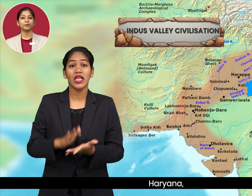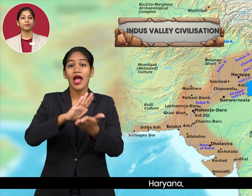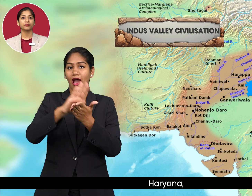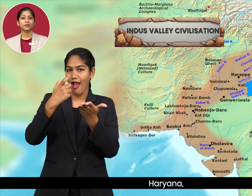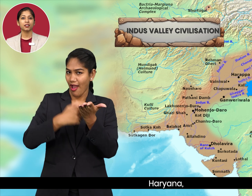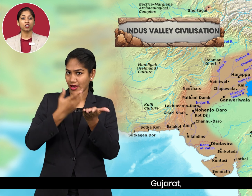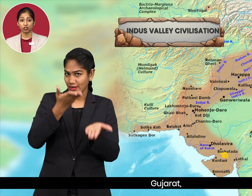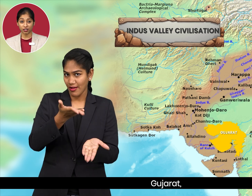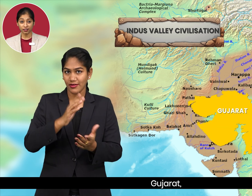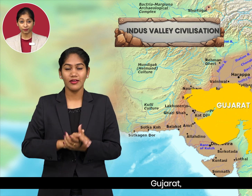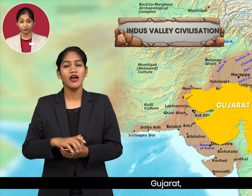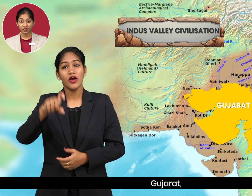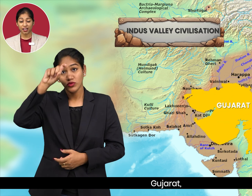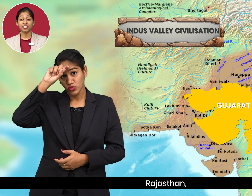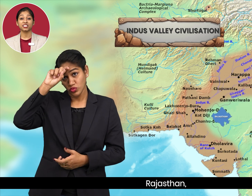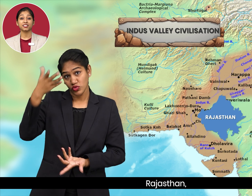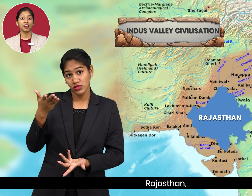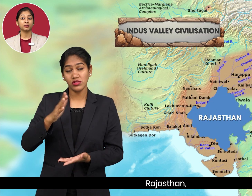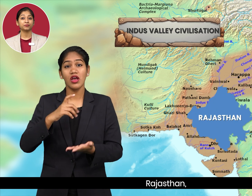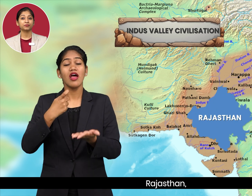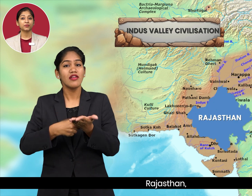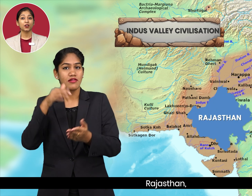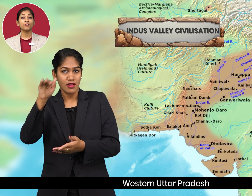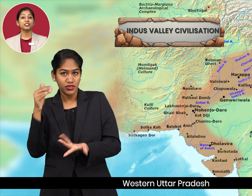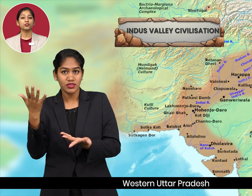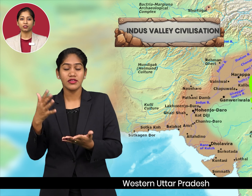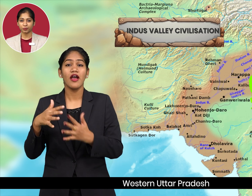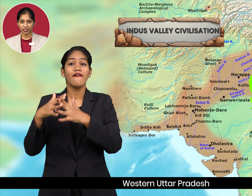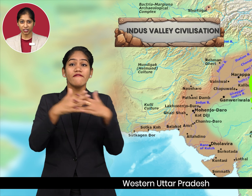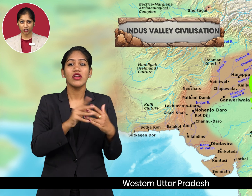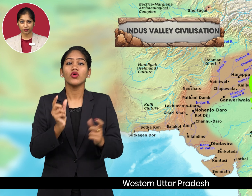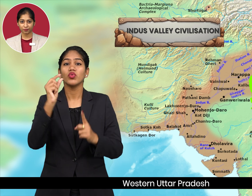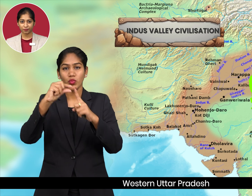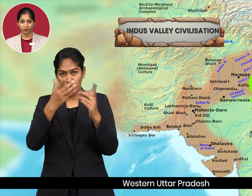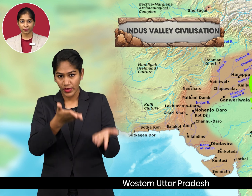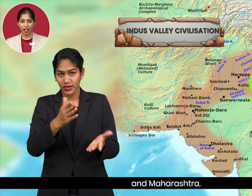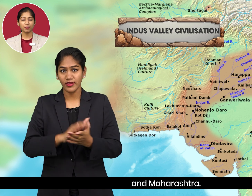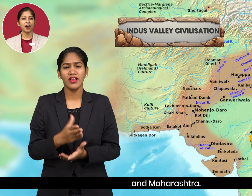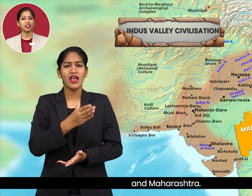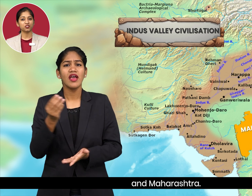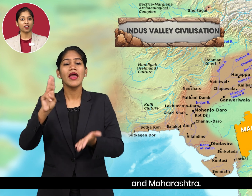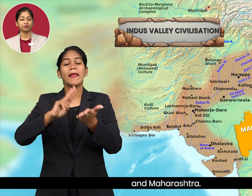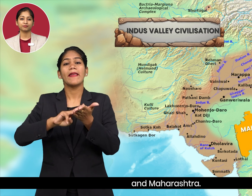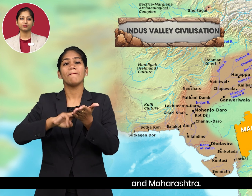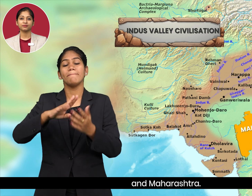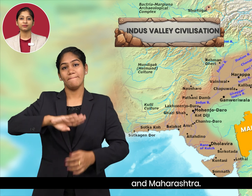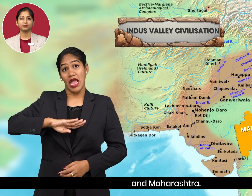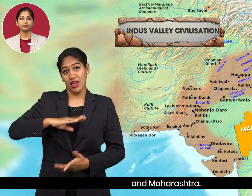Haryana, Gujarat, Rajasthan, Western Uttar Pradesh, and